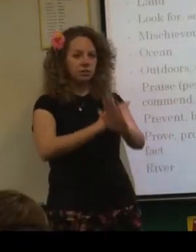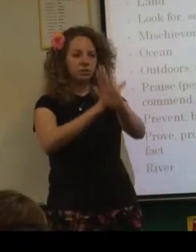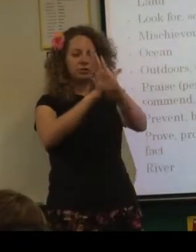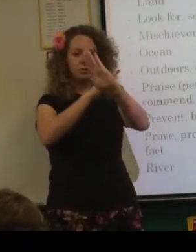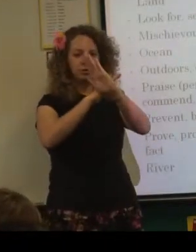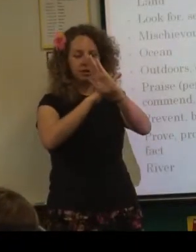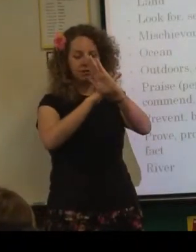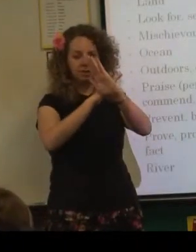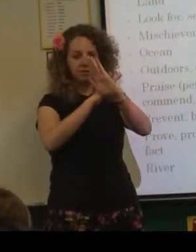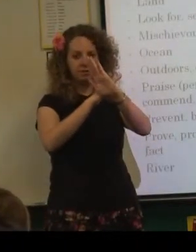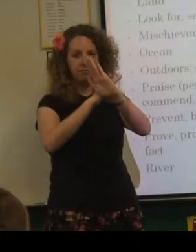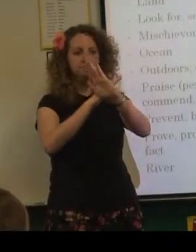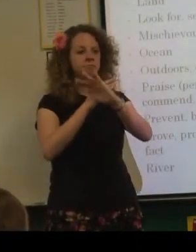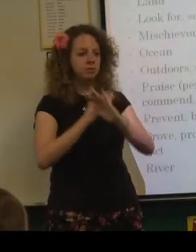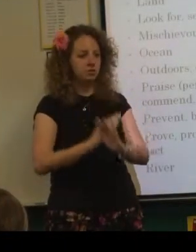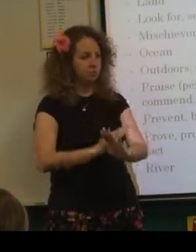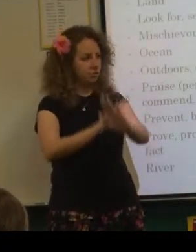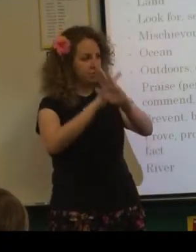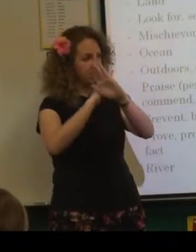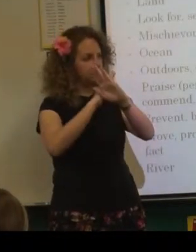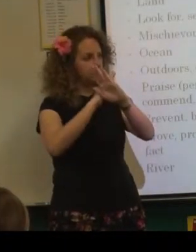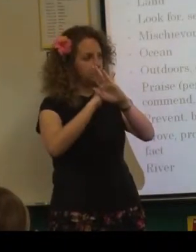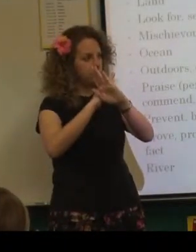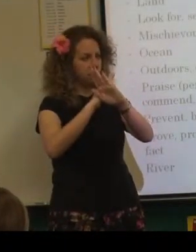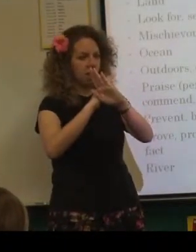you're going to go here in front of you. Prevent or block.